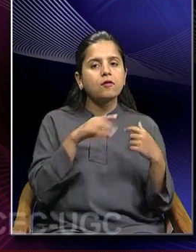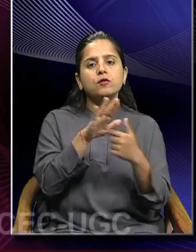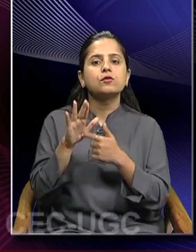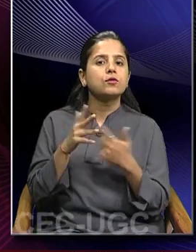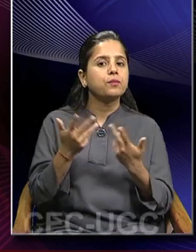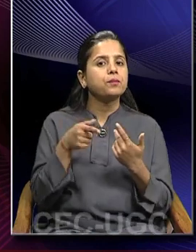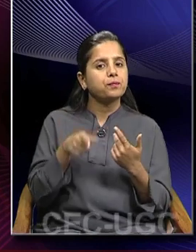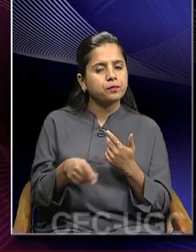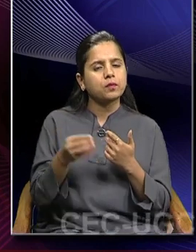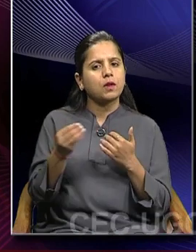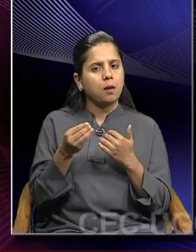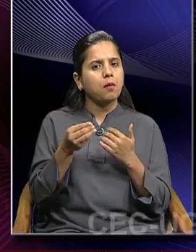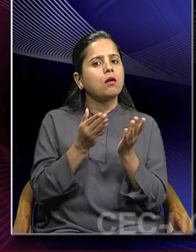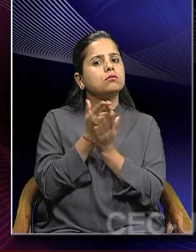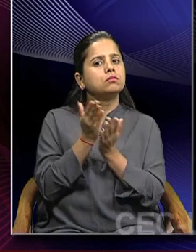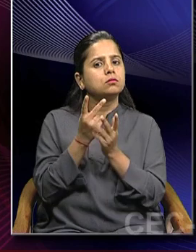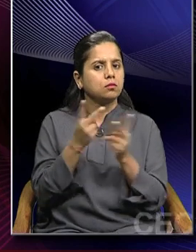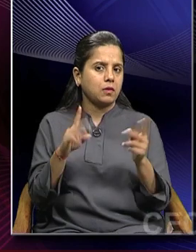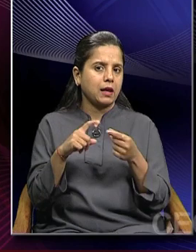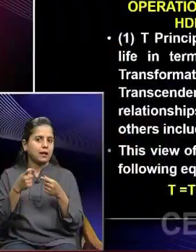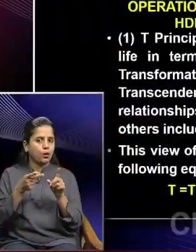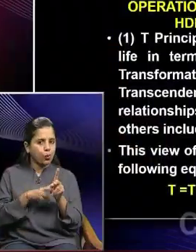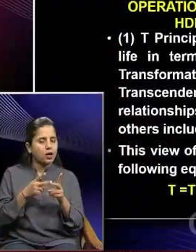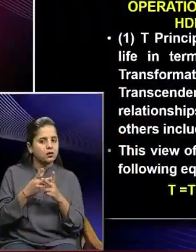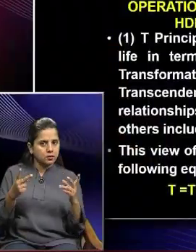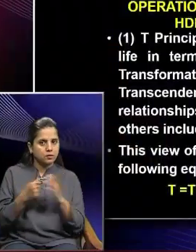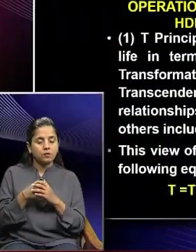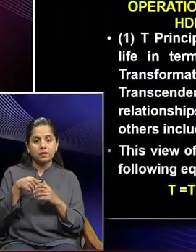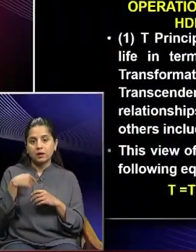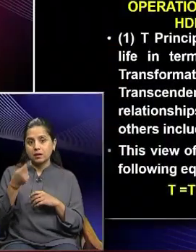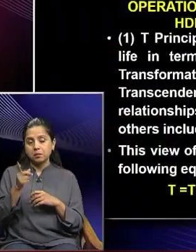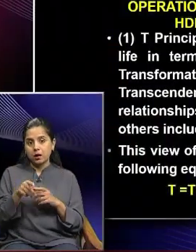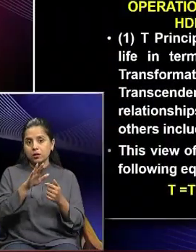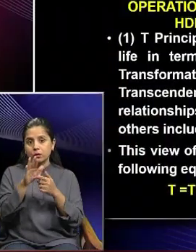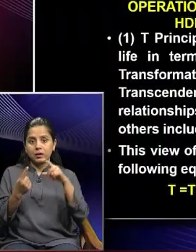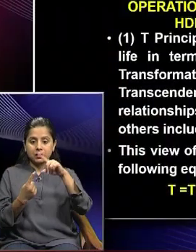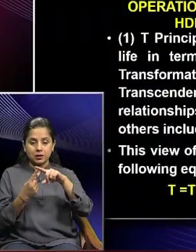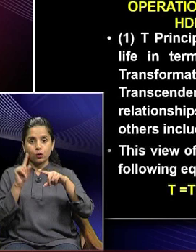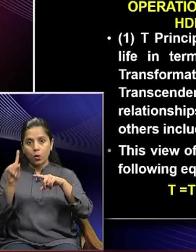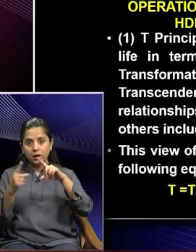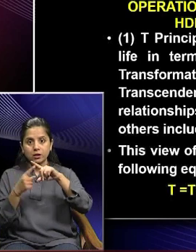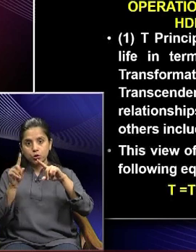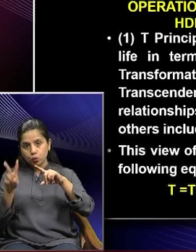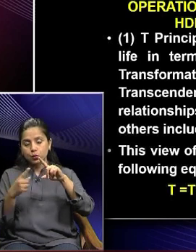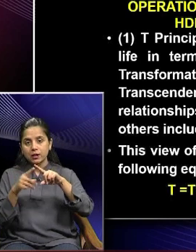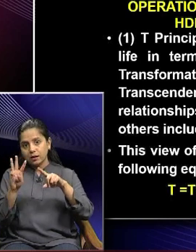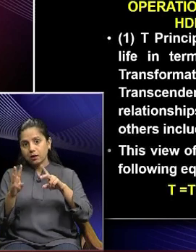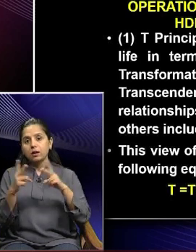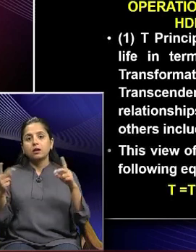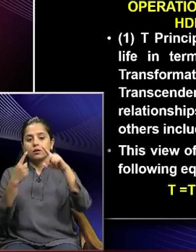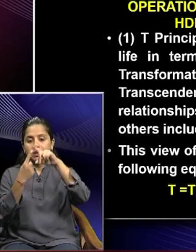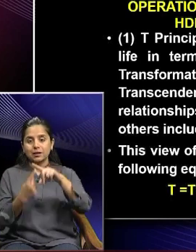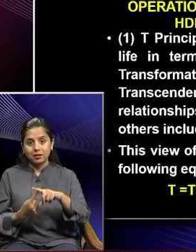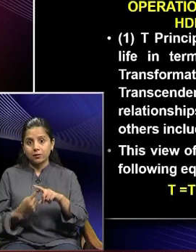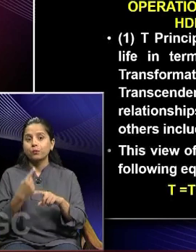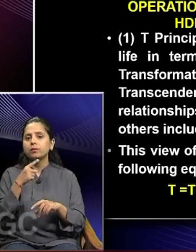by certain equations. When I say T is to be represented by T1, T2 and T3, so it is sum